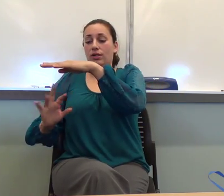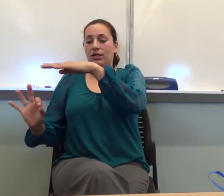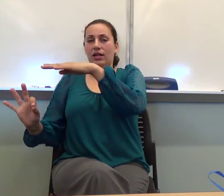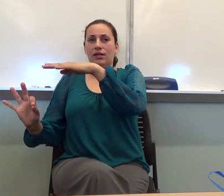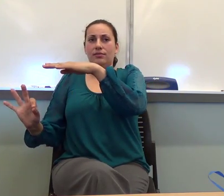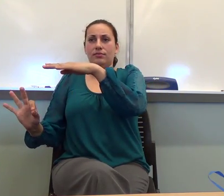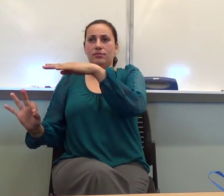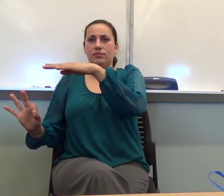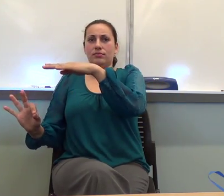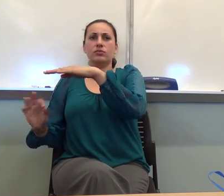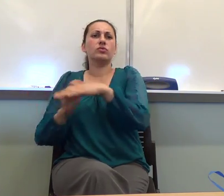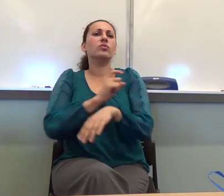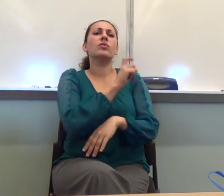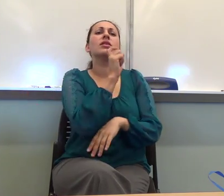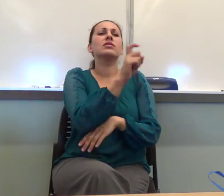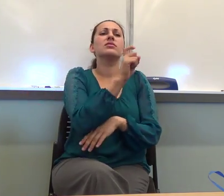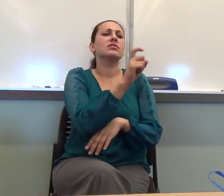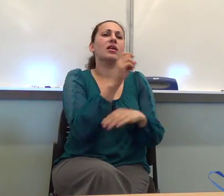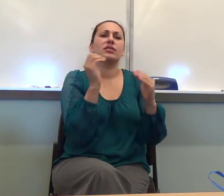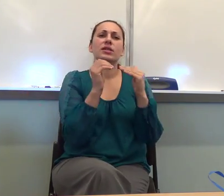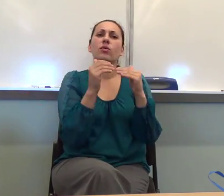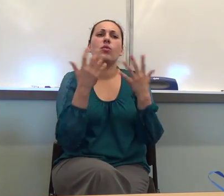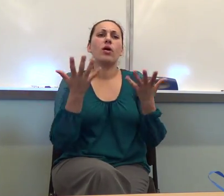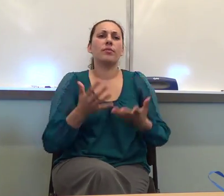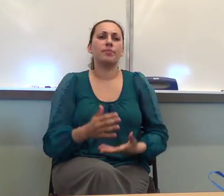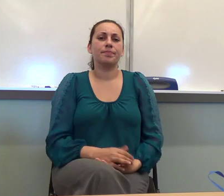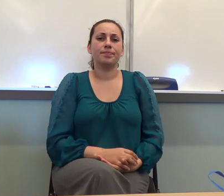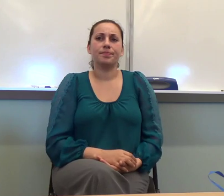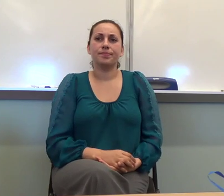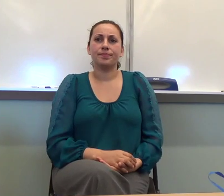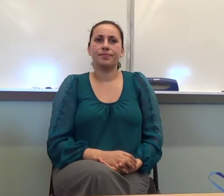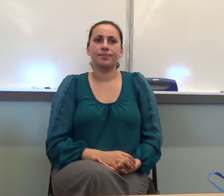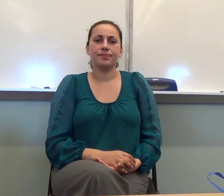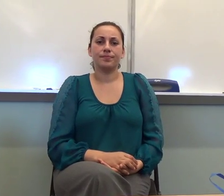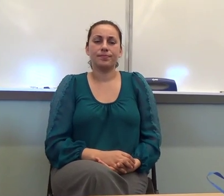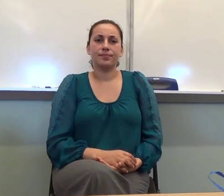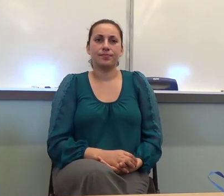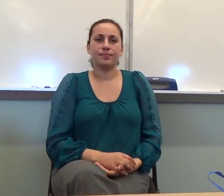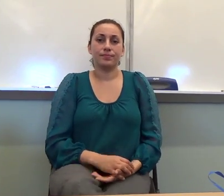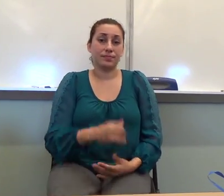It makes the proportion true, okay? Well, if it's true,